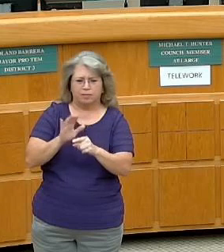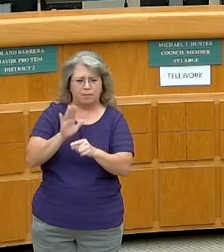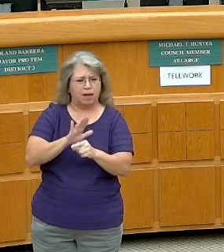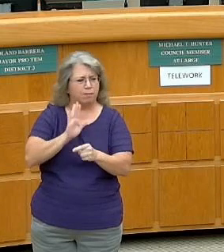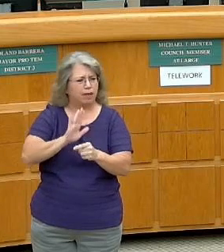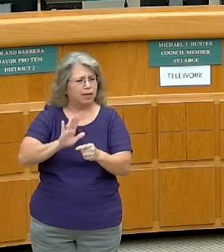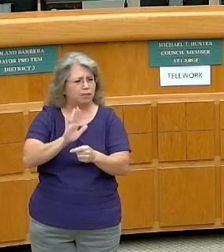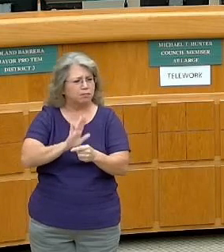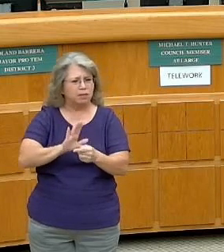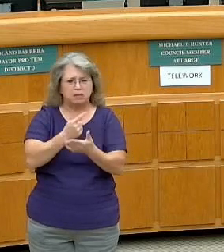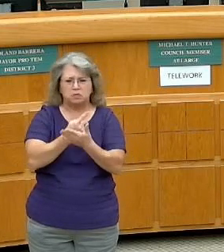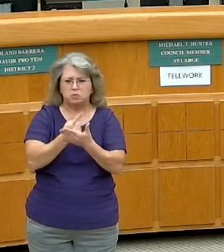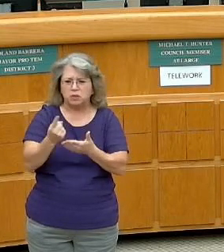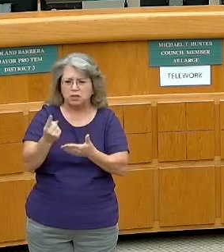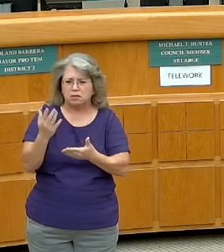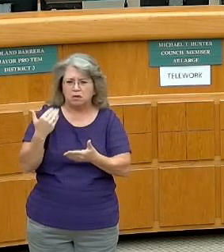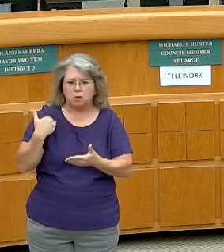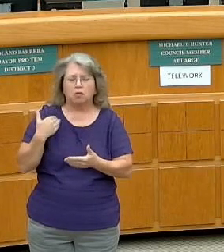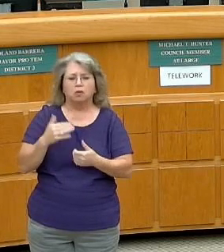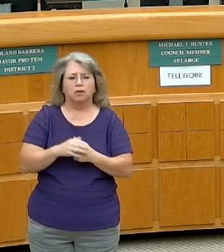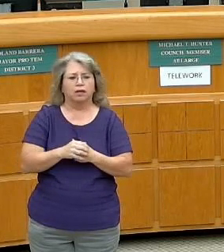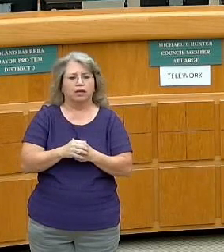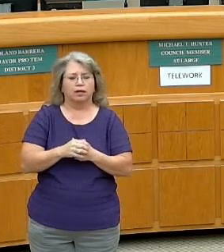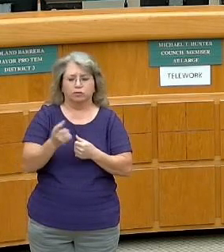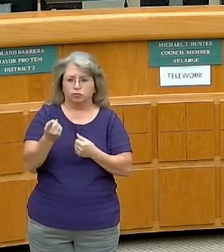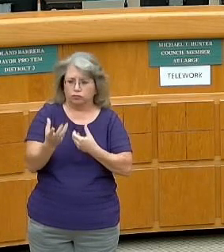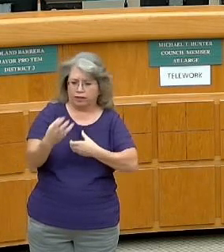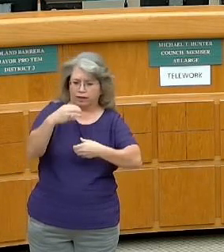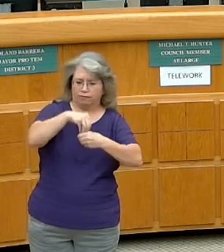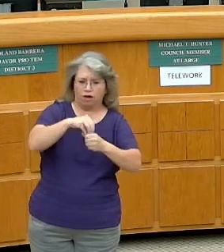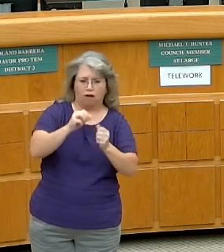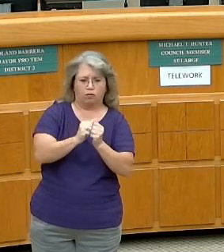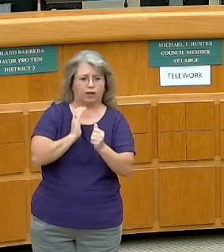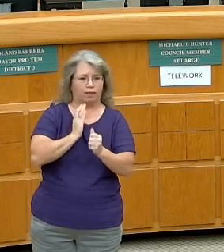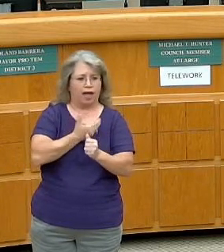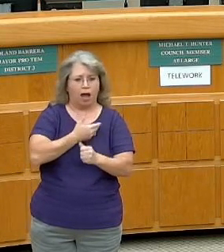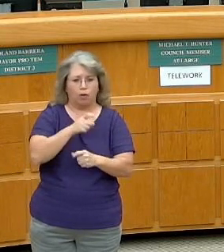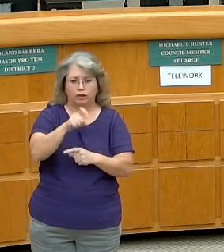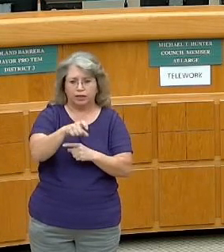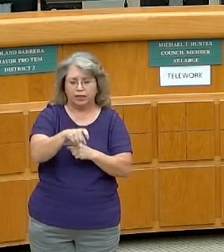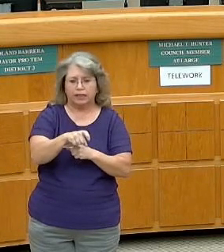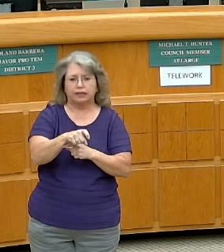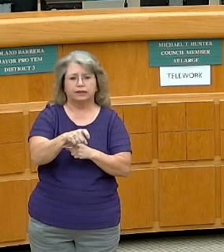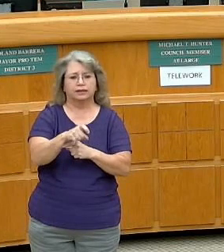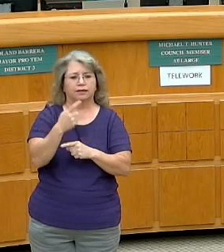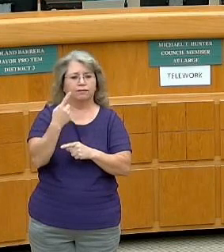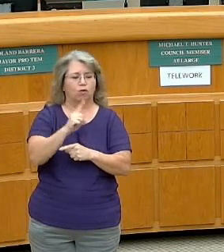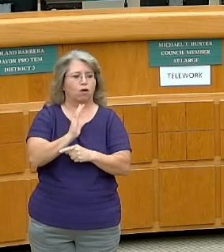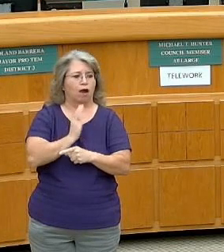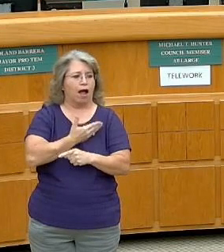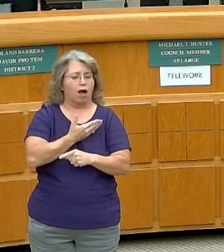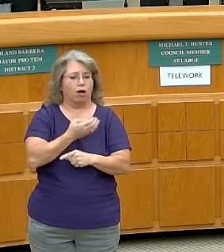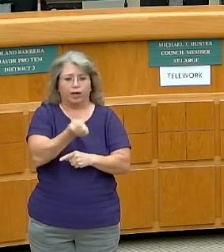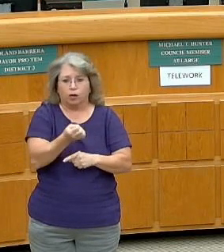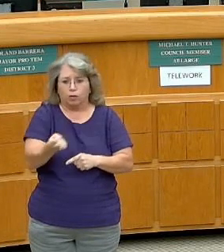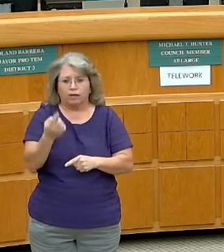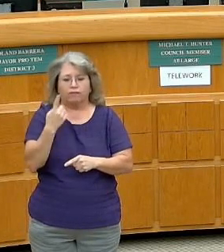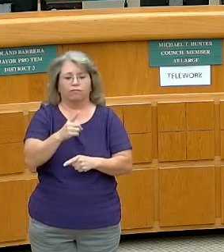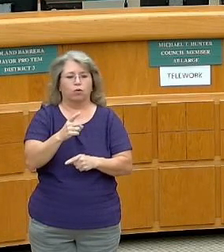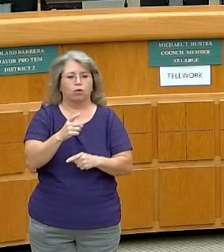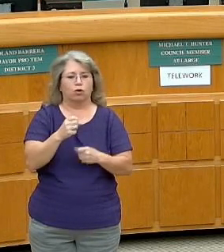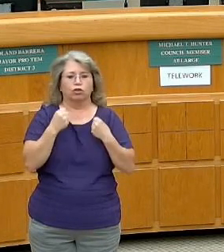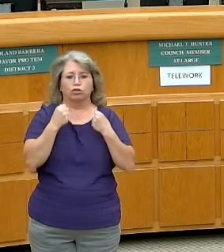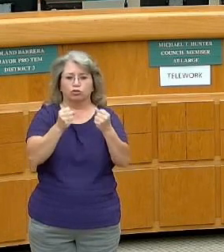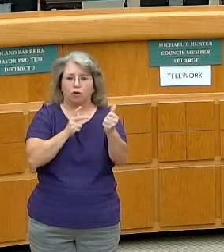him to get involved with our needs with regards to supplies for our drive-through testing, it was an